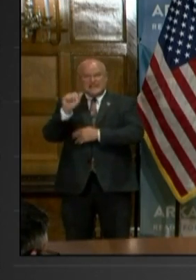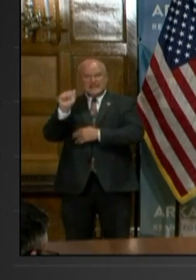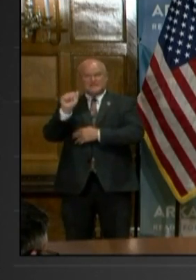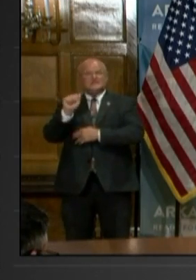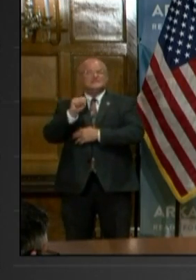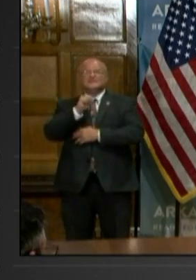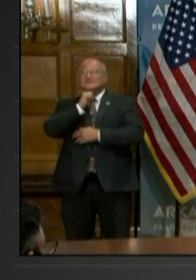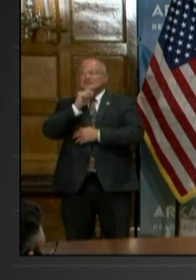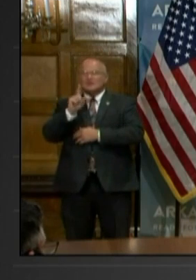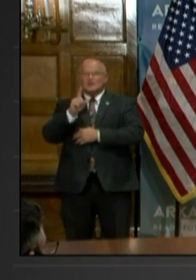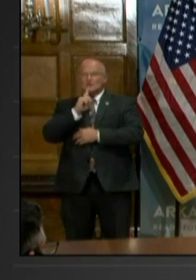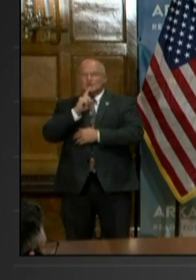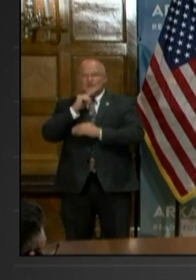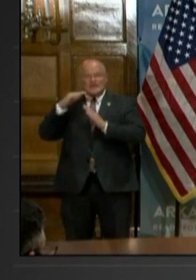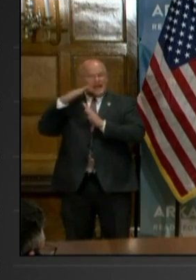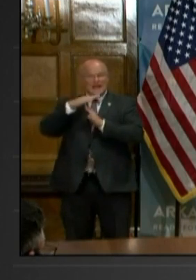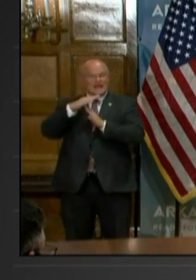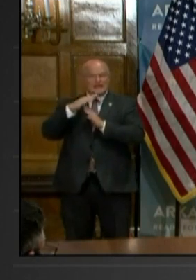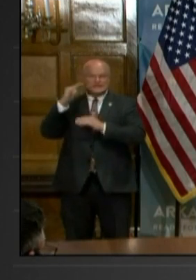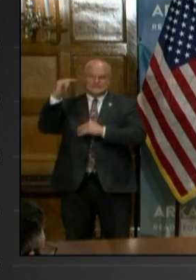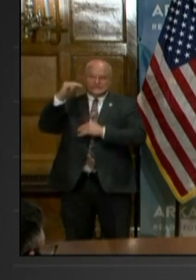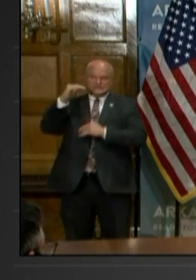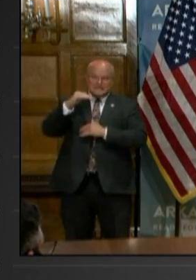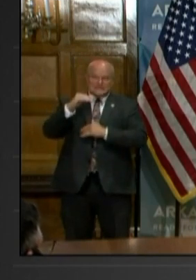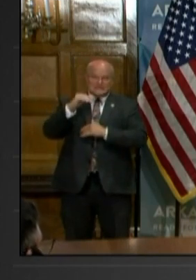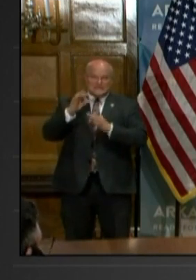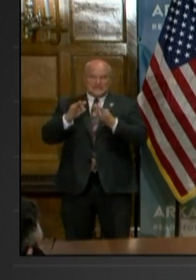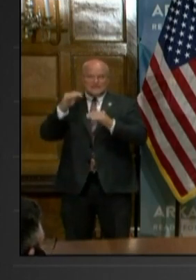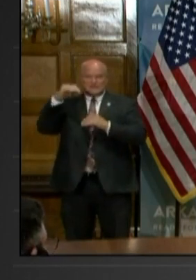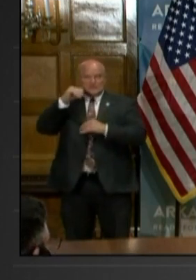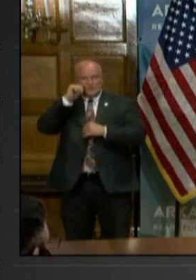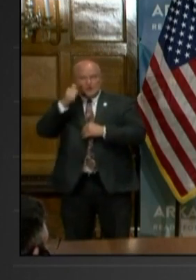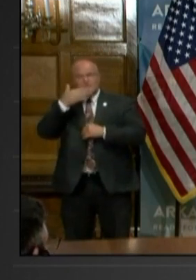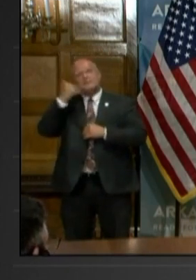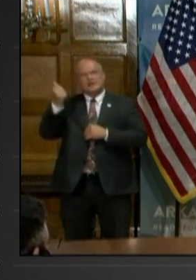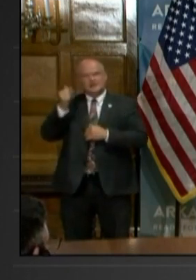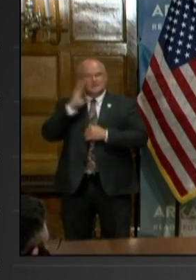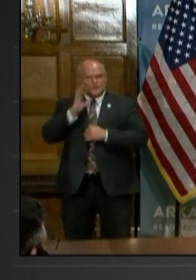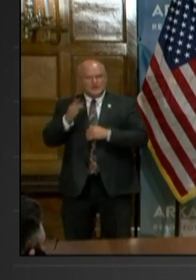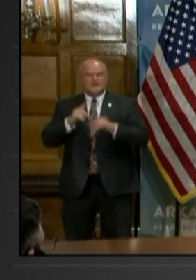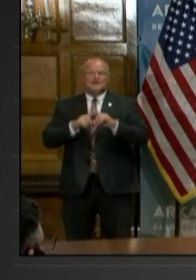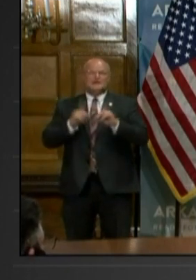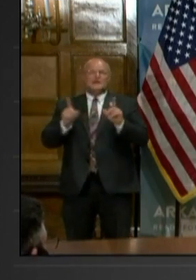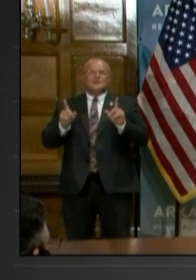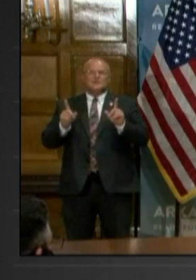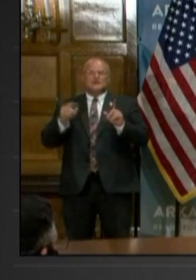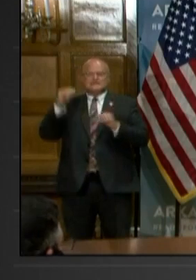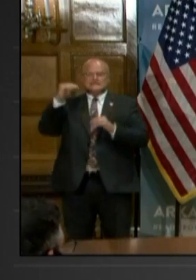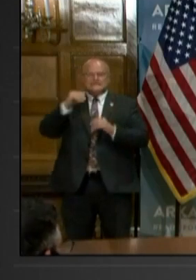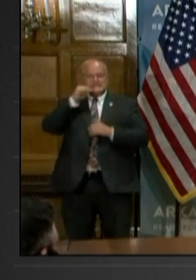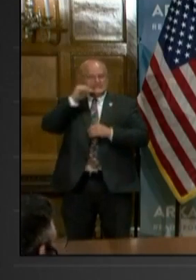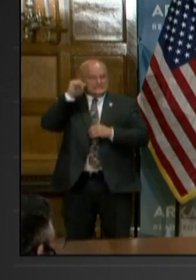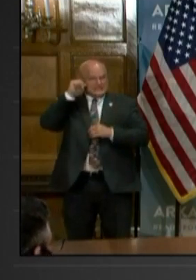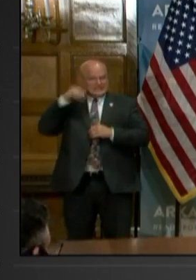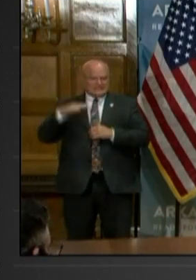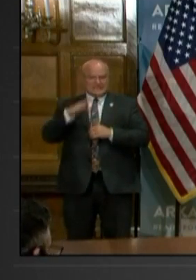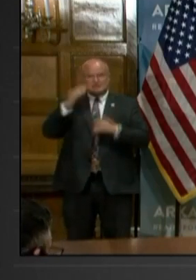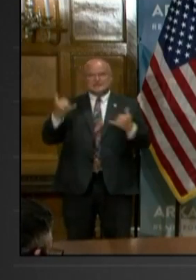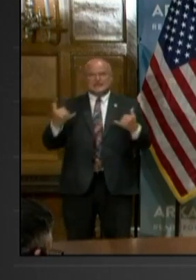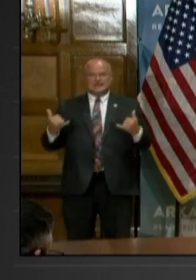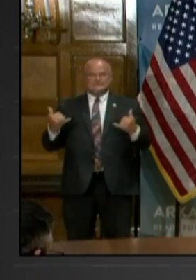not where we were at the height. If we come down tomorrow, we'll be better, but we went down yesterday and up